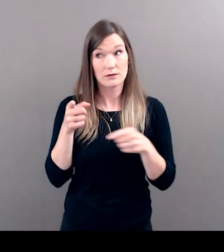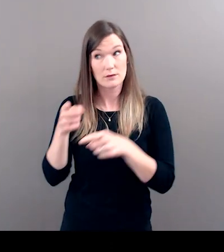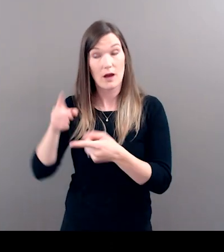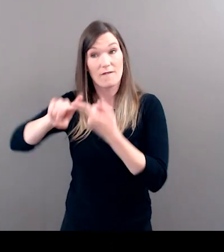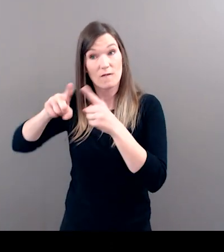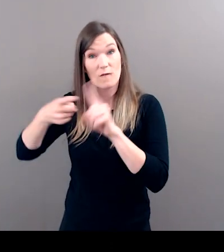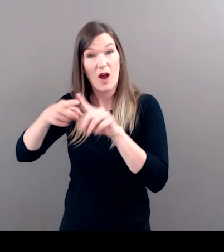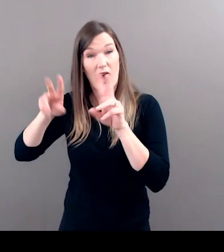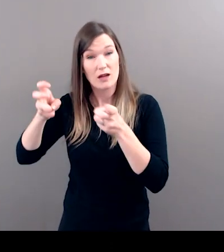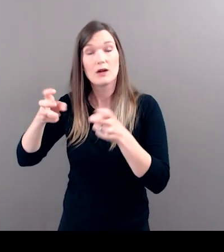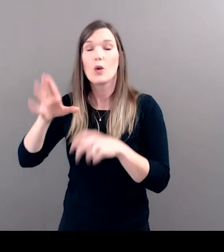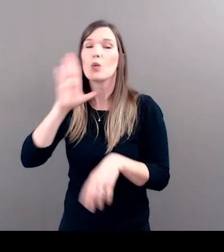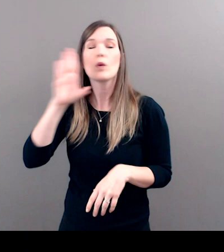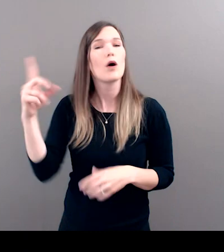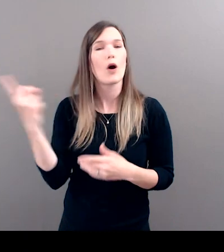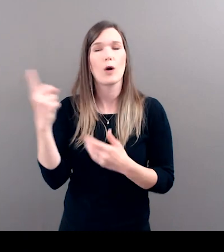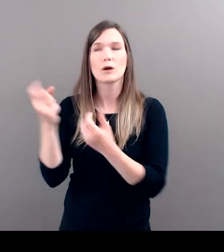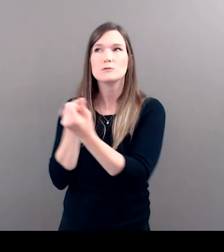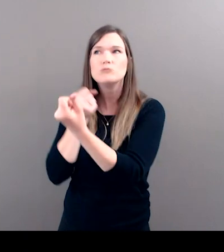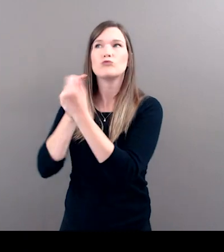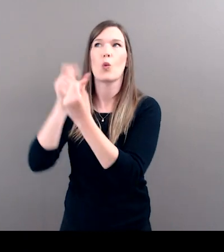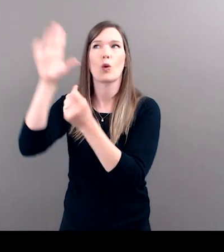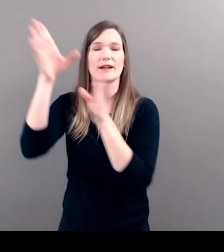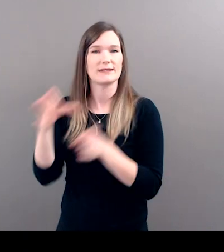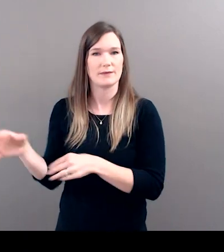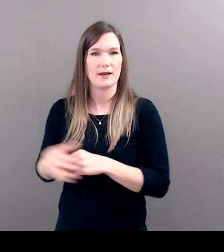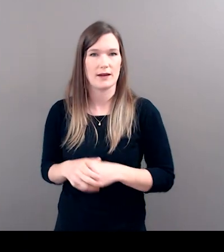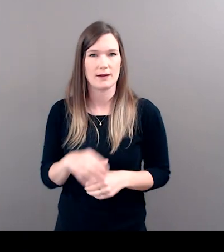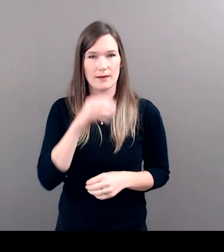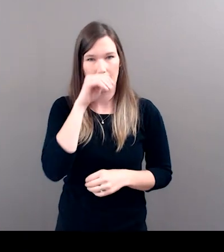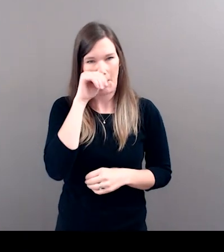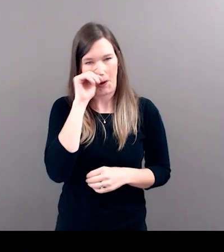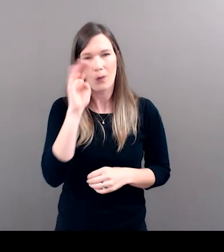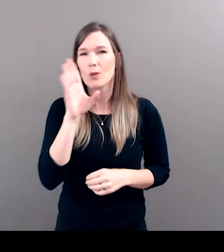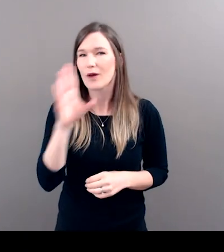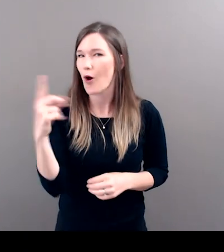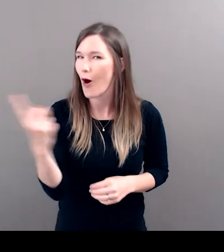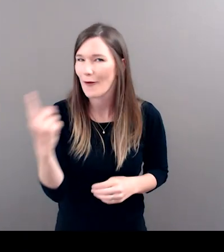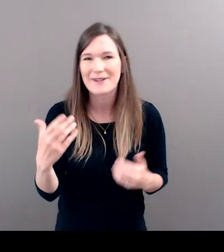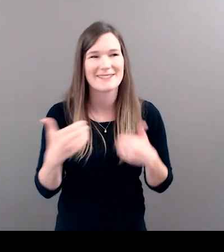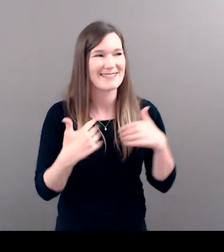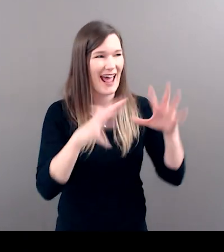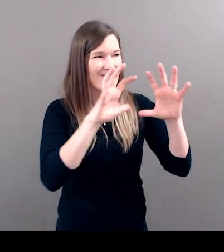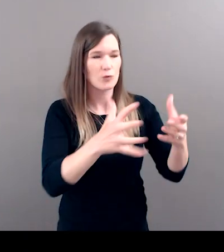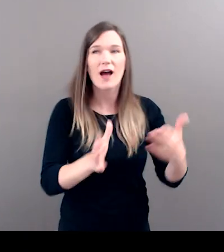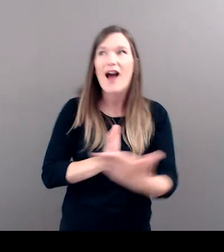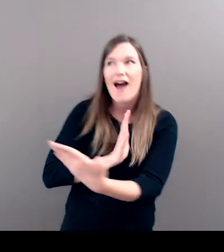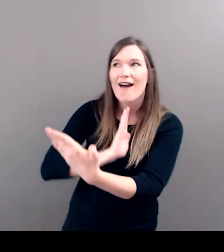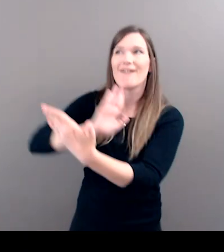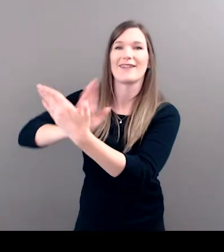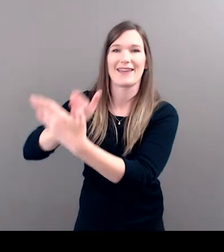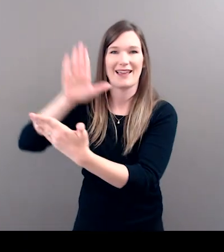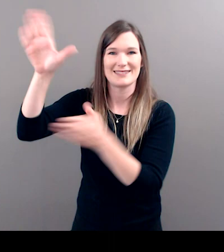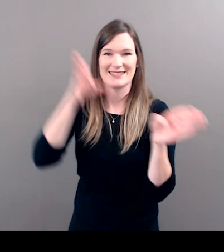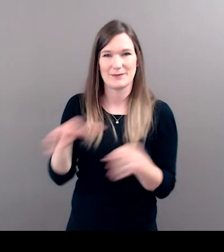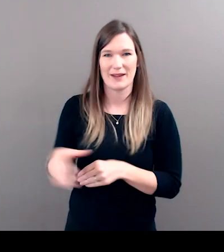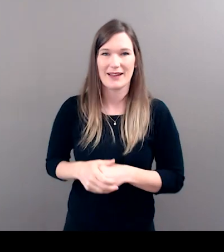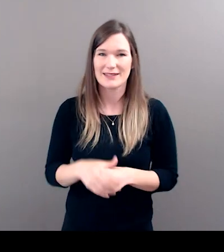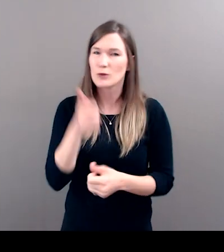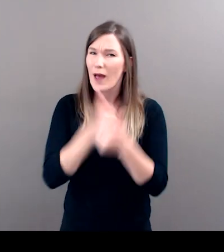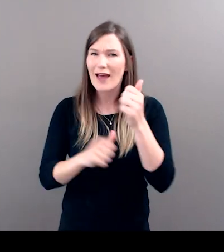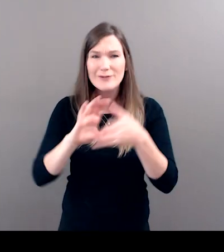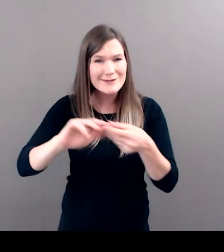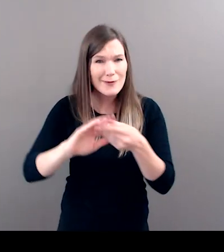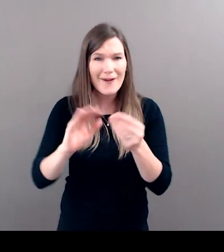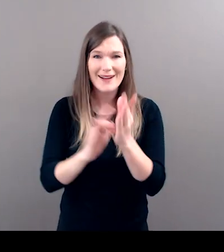or groups of people, institutions that oppose God's agenda. And the plot of all the stories in the Bible are when